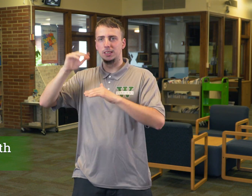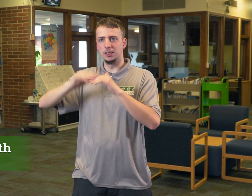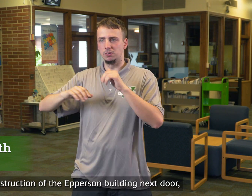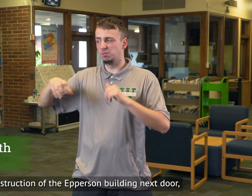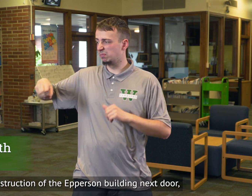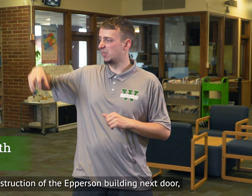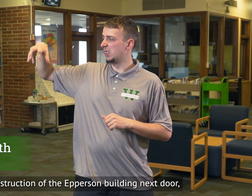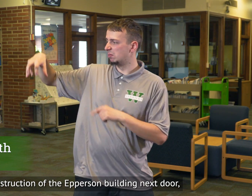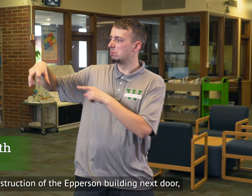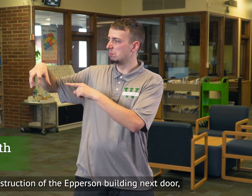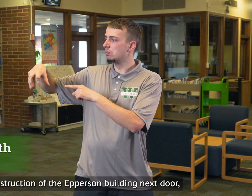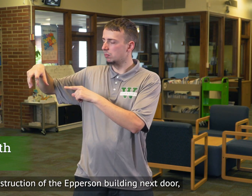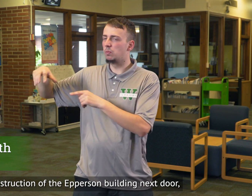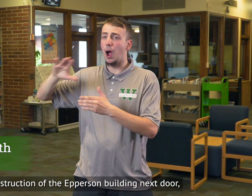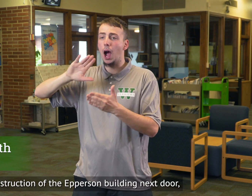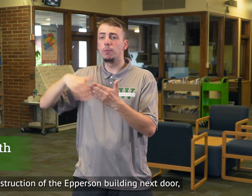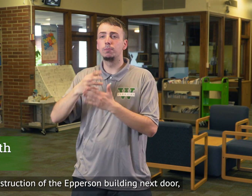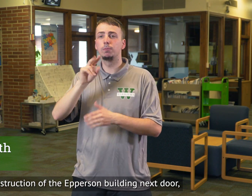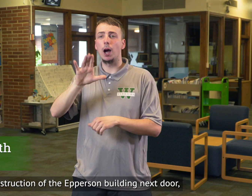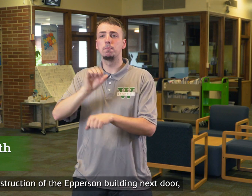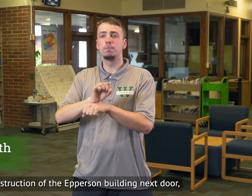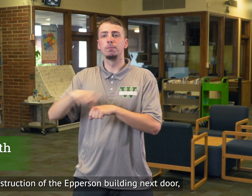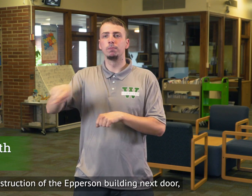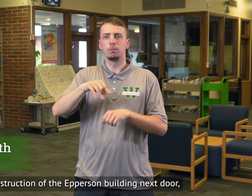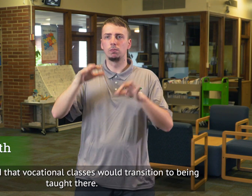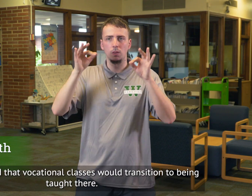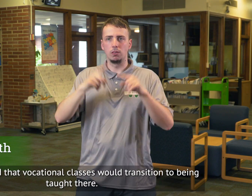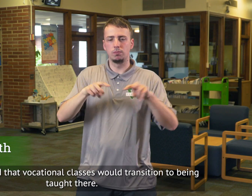After the construction of the Epperson building next door, it was